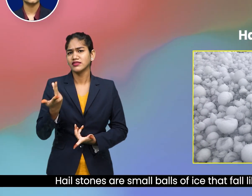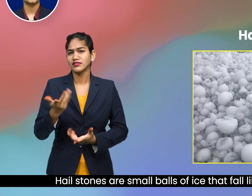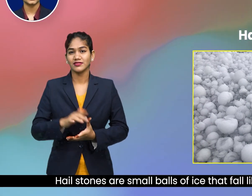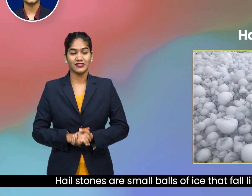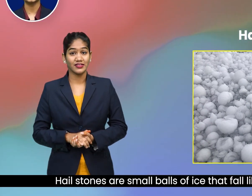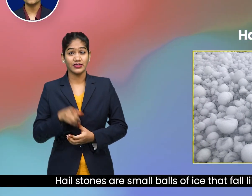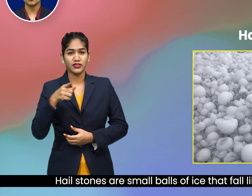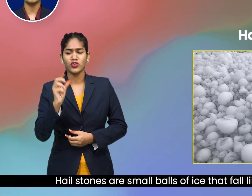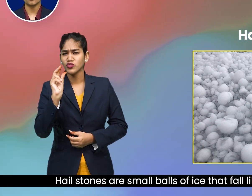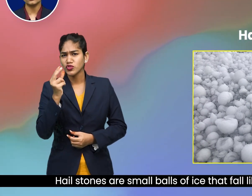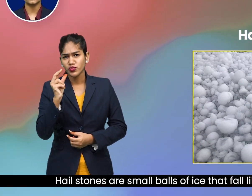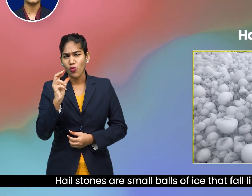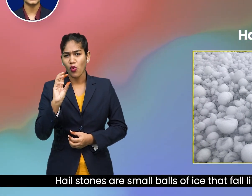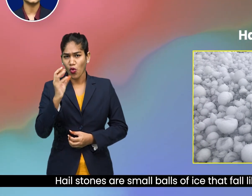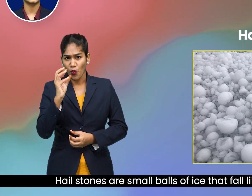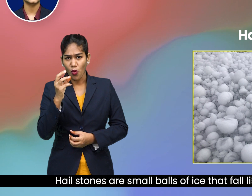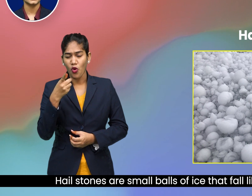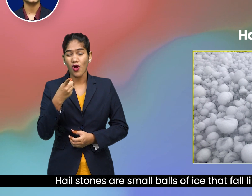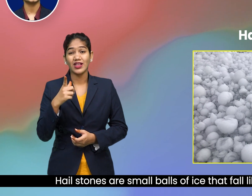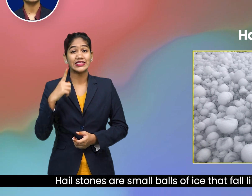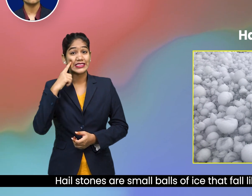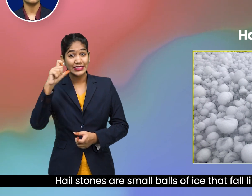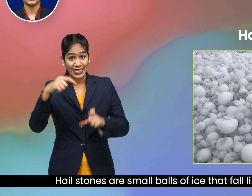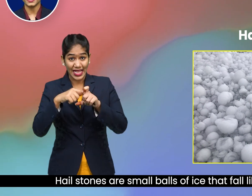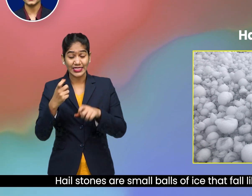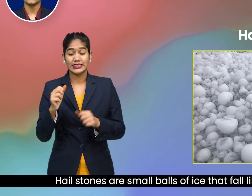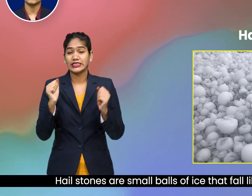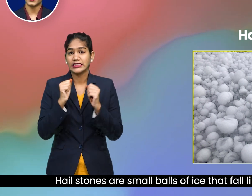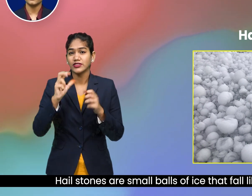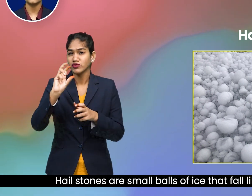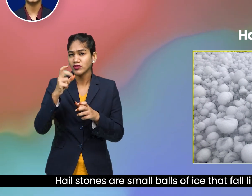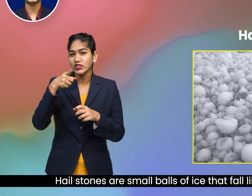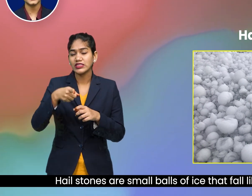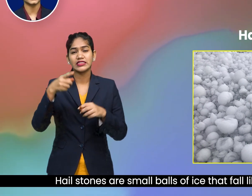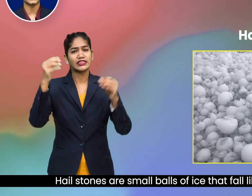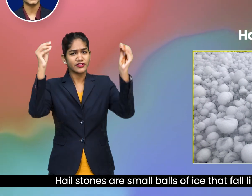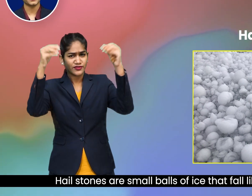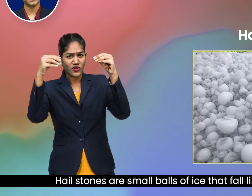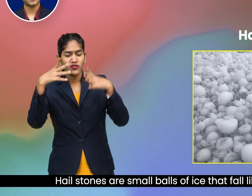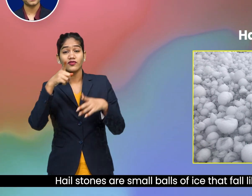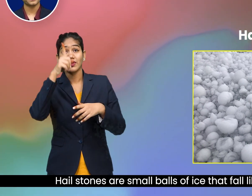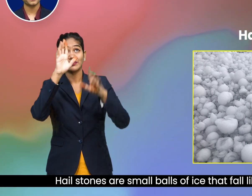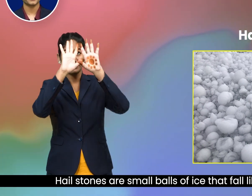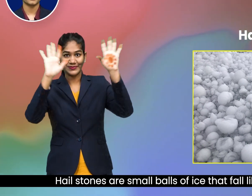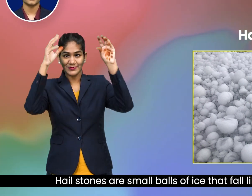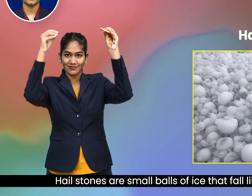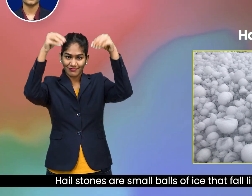Hailstones are small balls of ice that fall like rain from the sky.